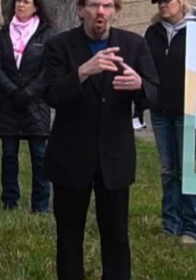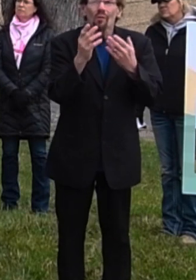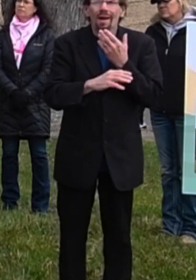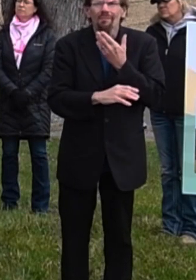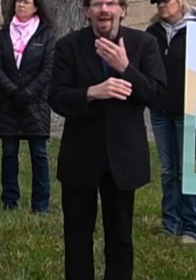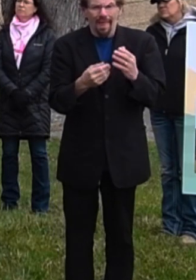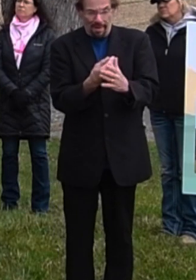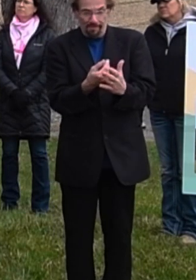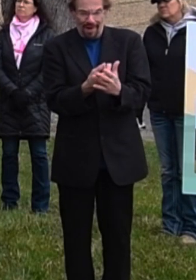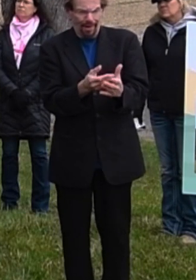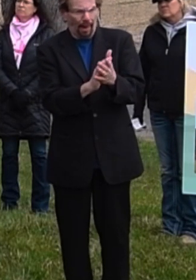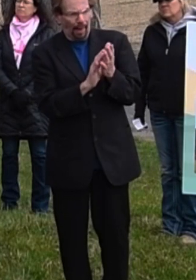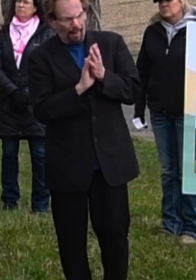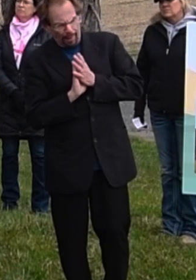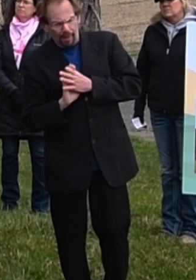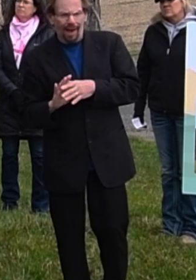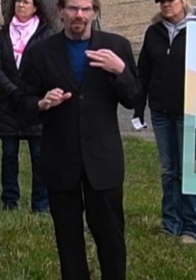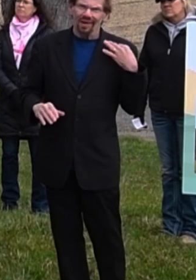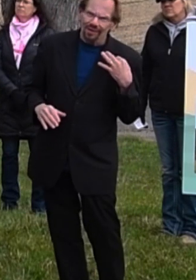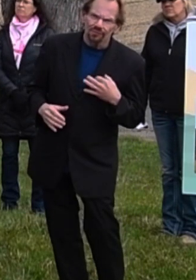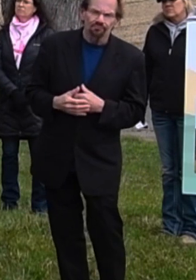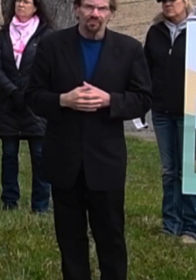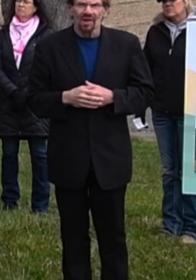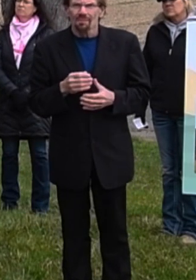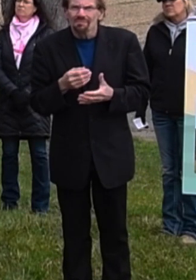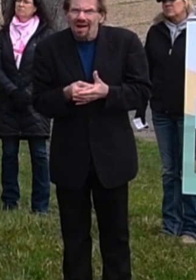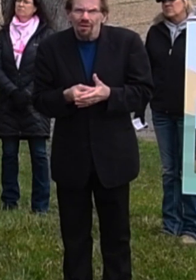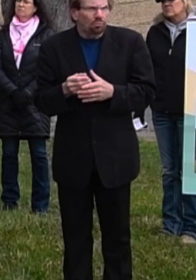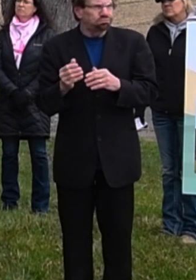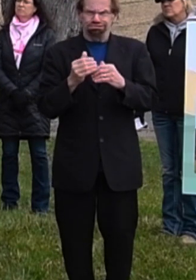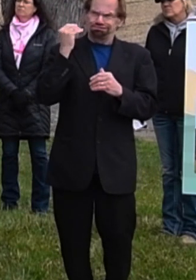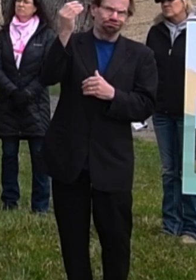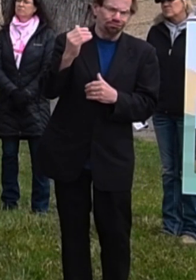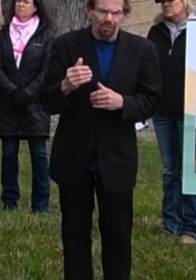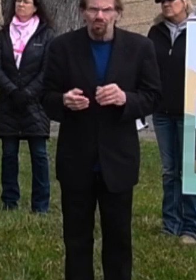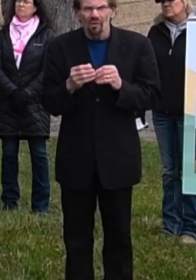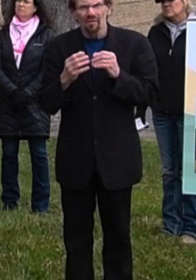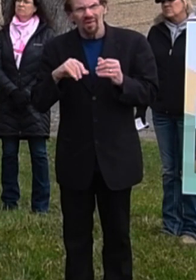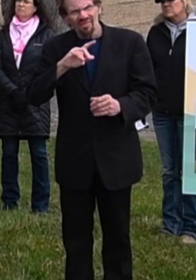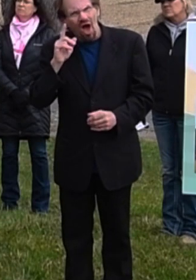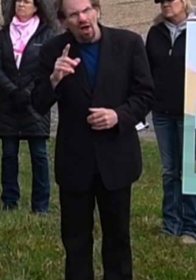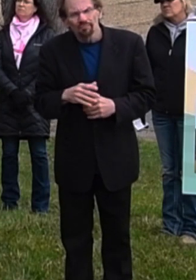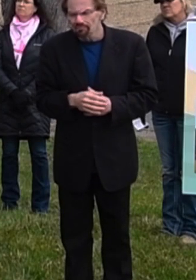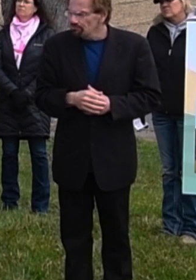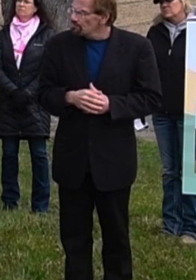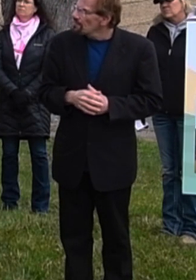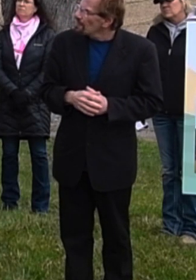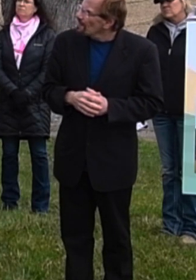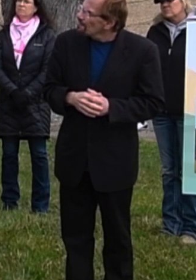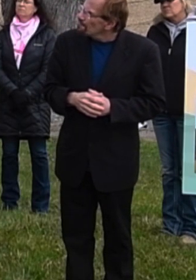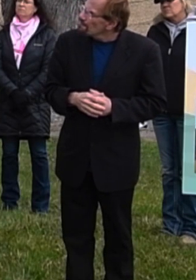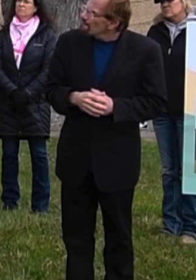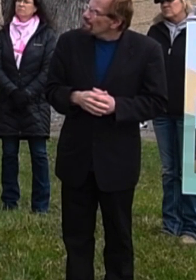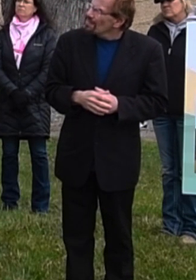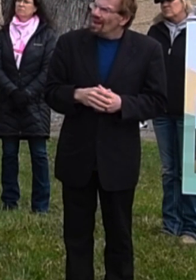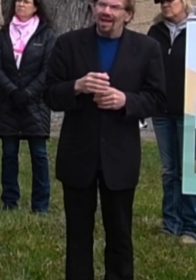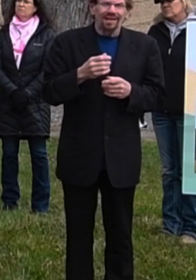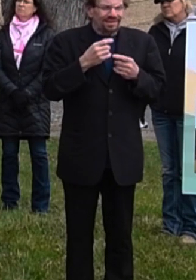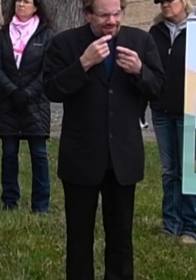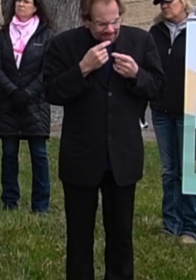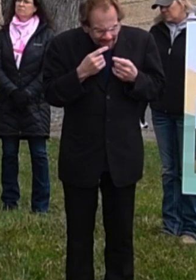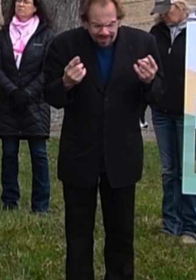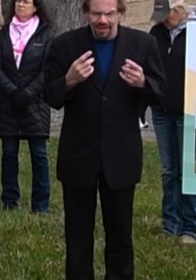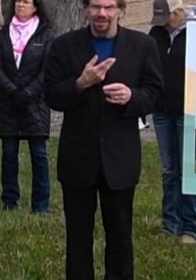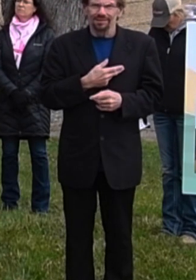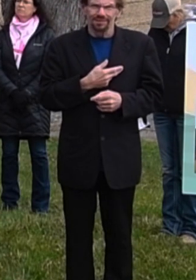funding for conservation has been extraordinary. It even exceeded what we anticipated. So it's a testament to our farmers' commitment